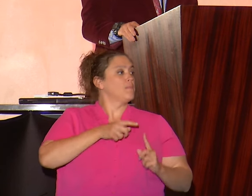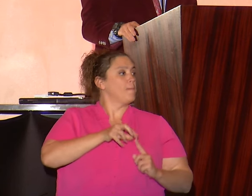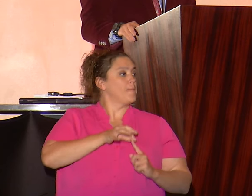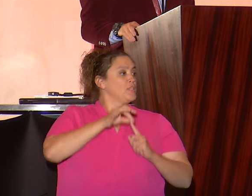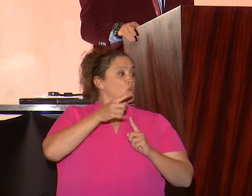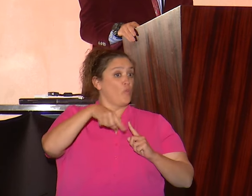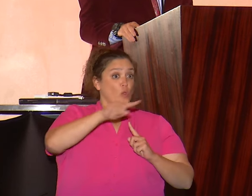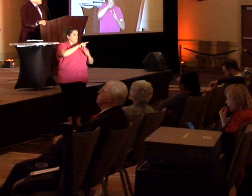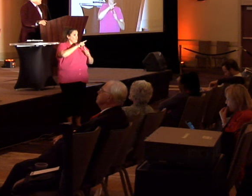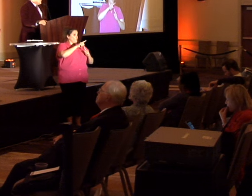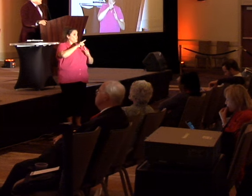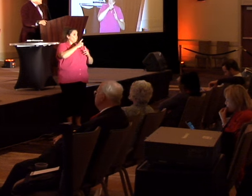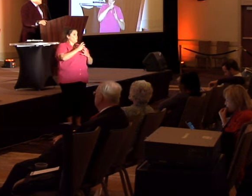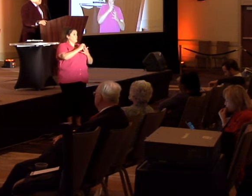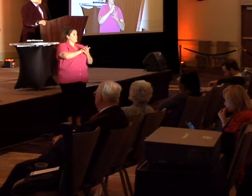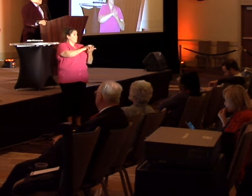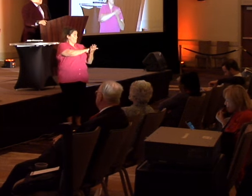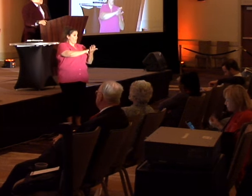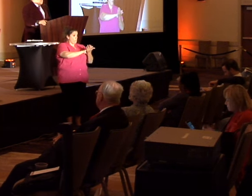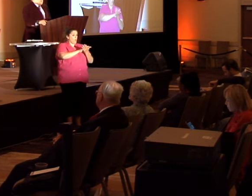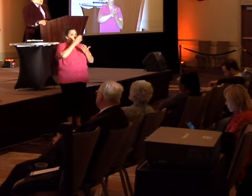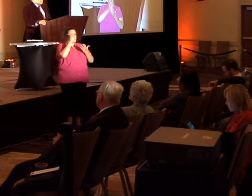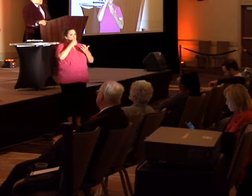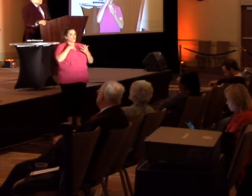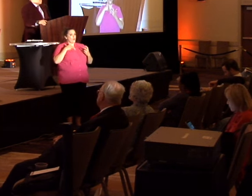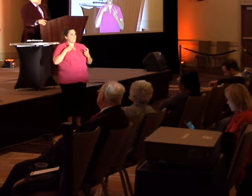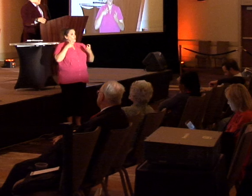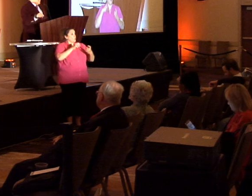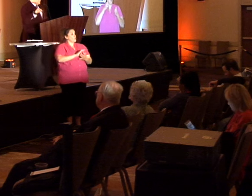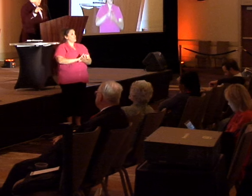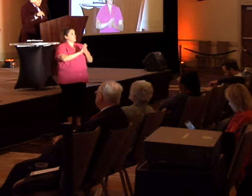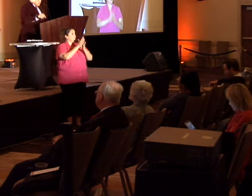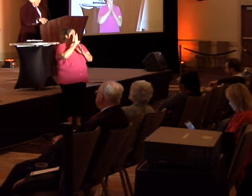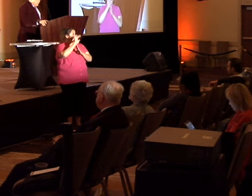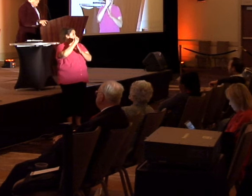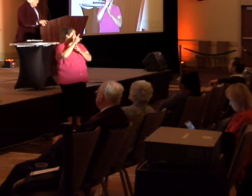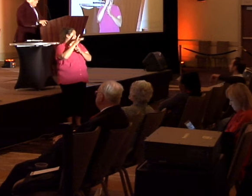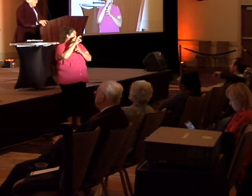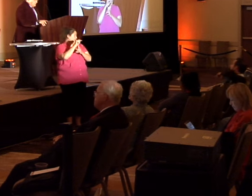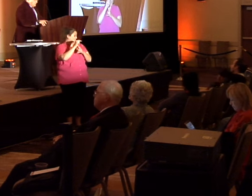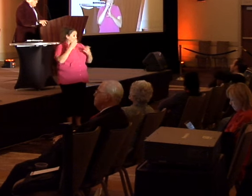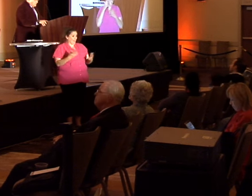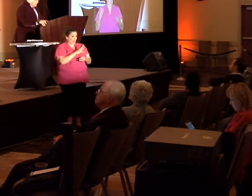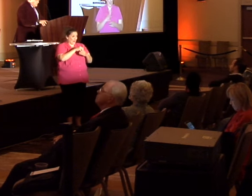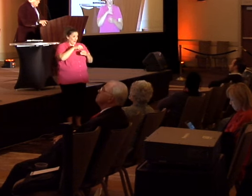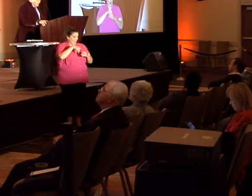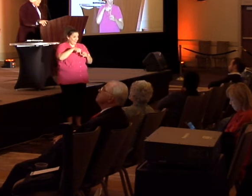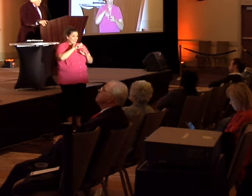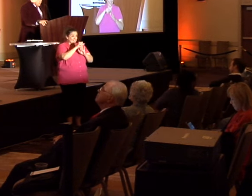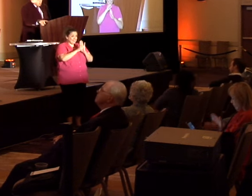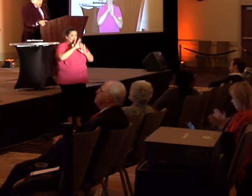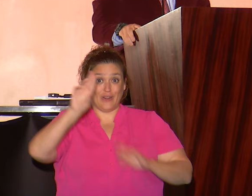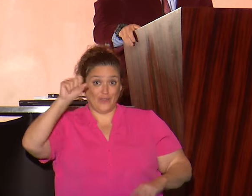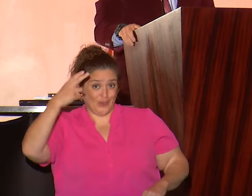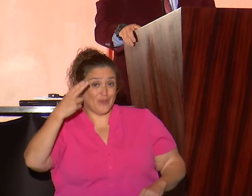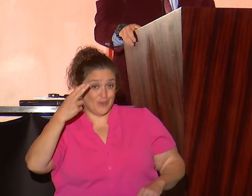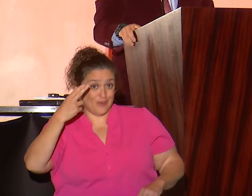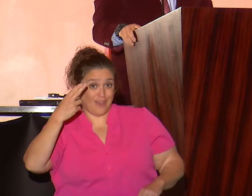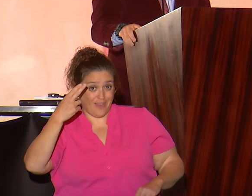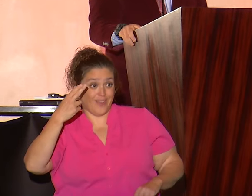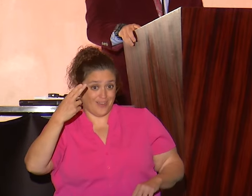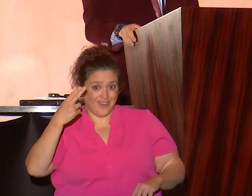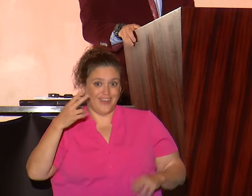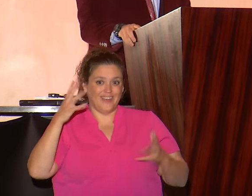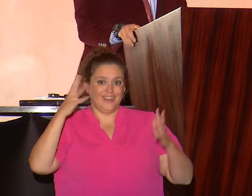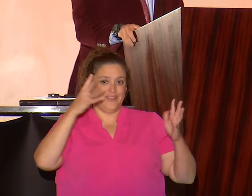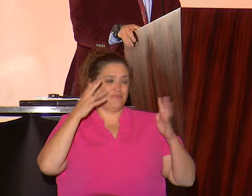who deserve applause because you have the courage to be atheists in this state, let us throw down the